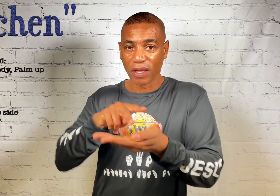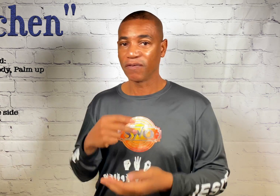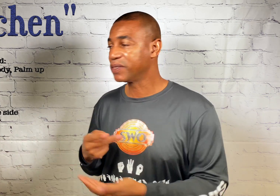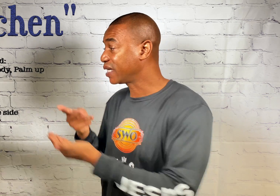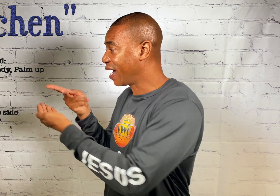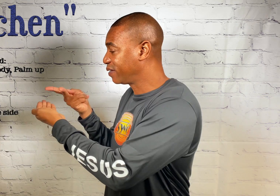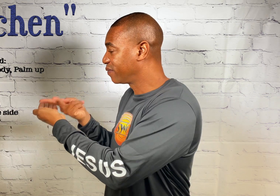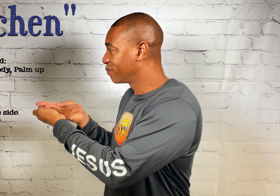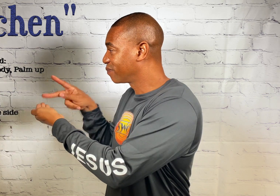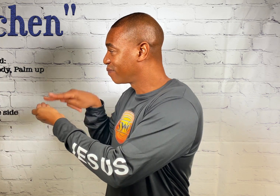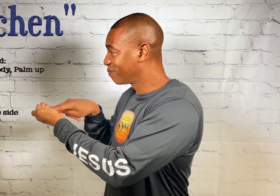From the side.